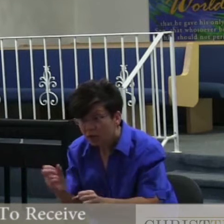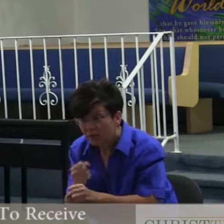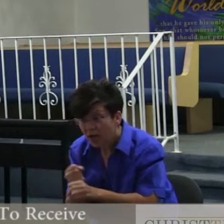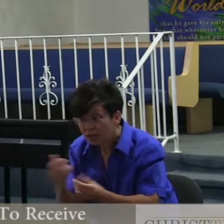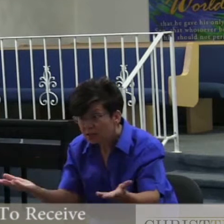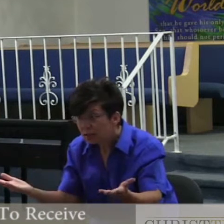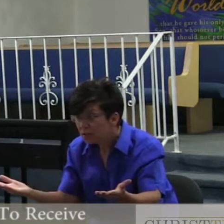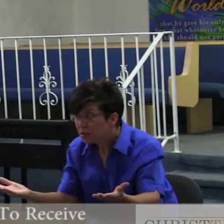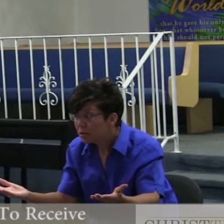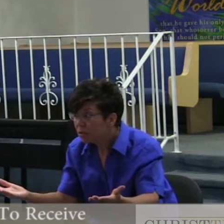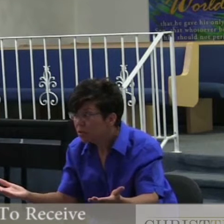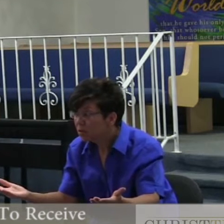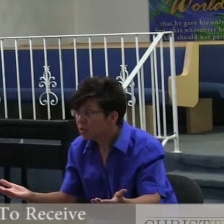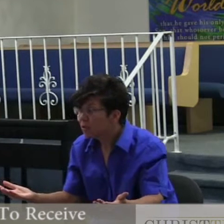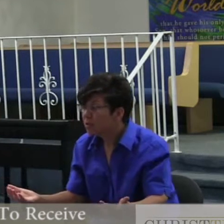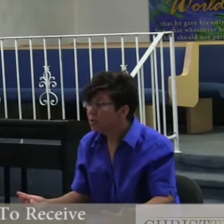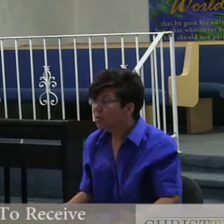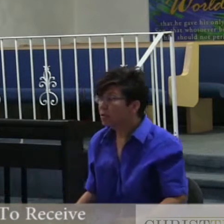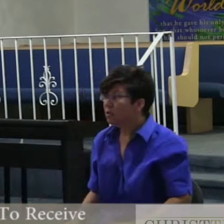fight it?